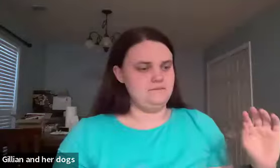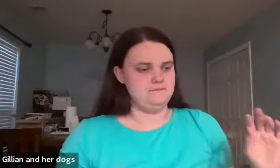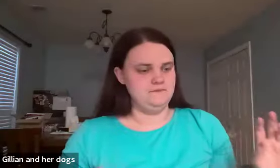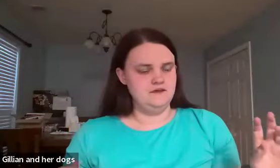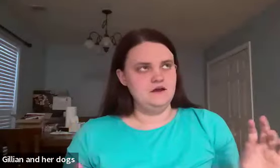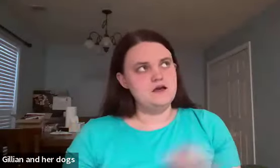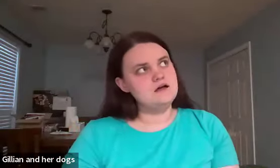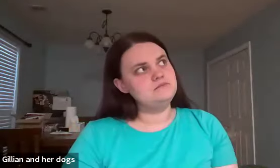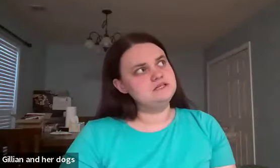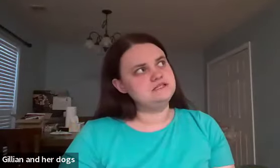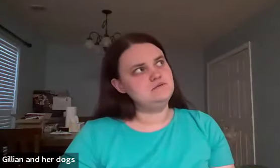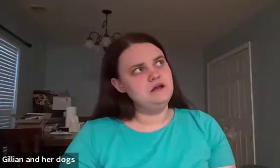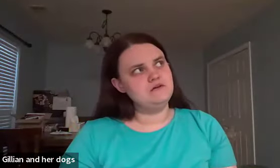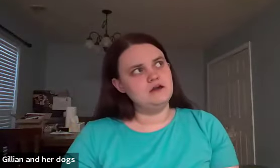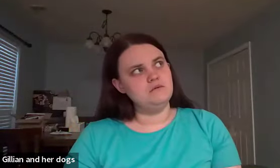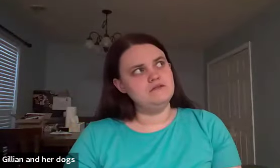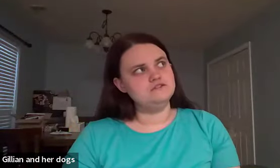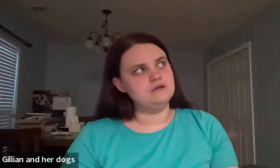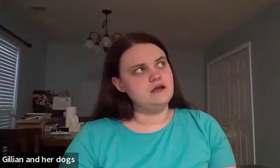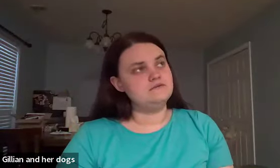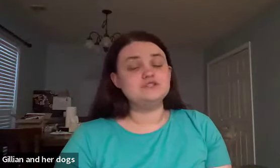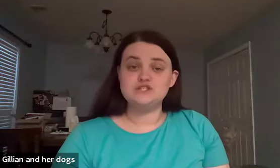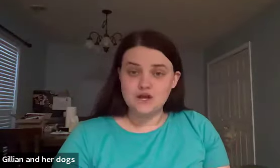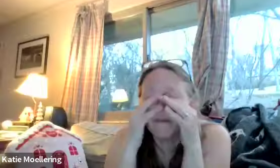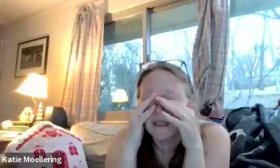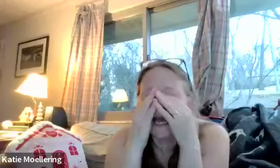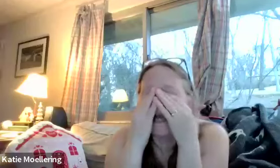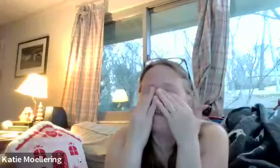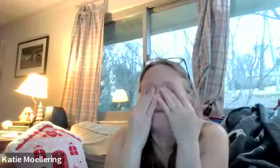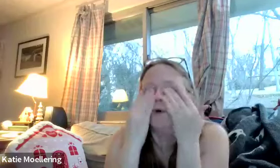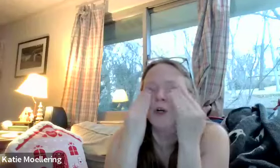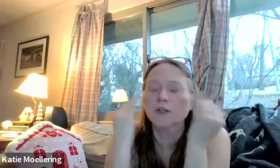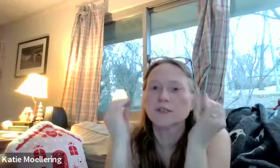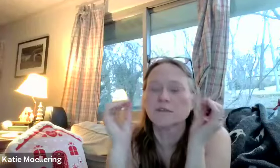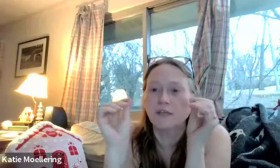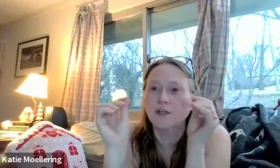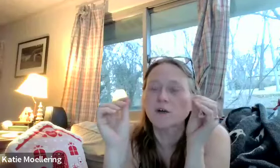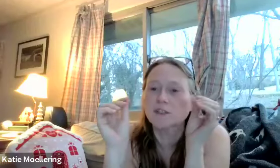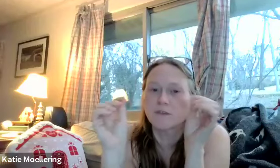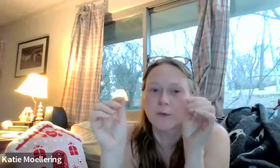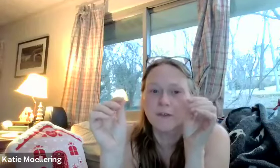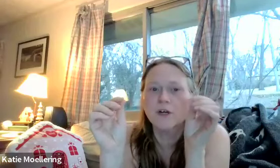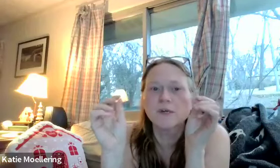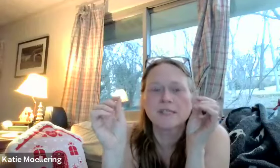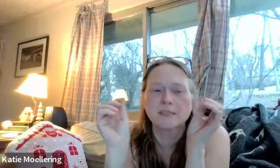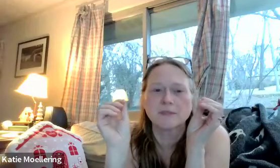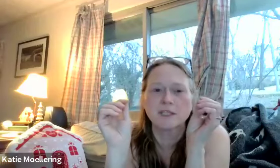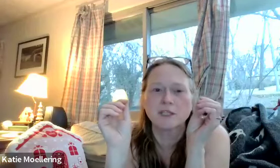Okay. Let's see. What other kind of weathers do we have? Do we Snow. have a sign for severe or severe weather, or is that something that you would